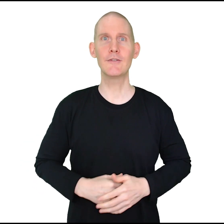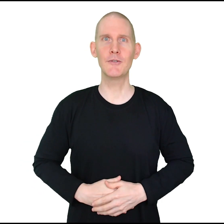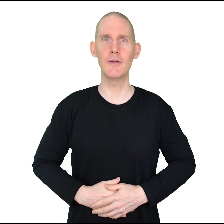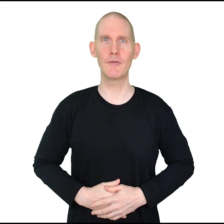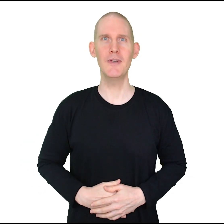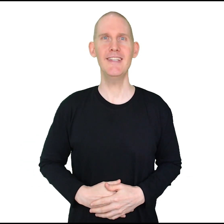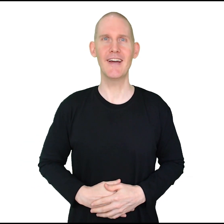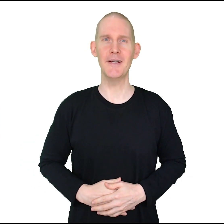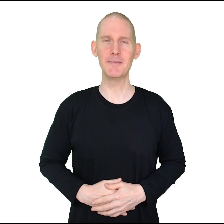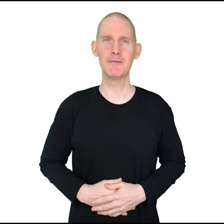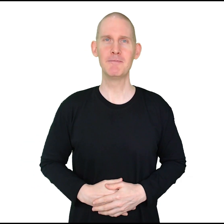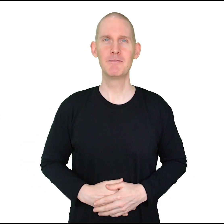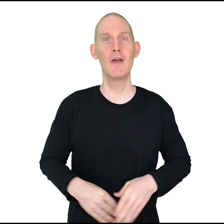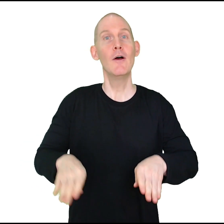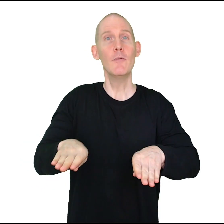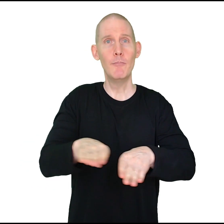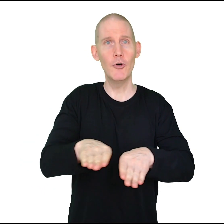it 3 times. Boots,